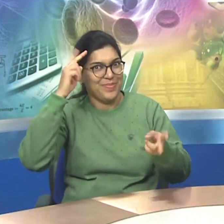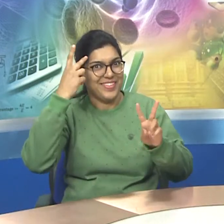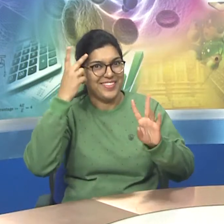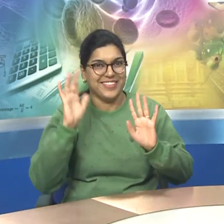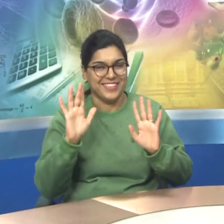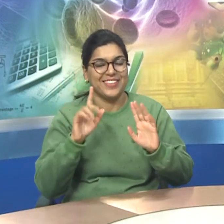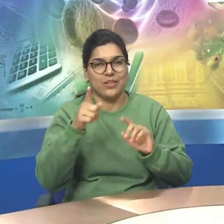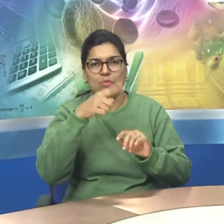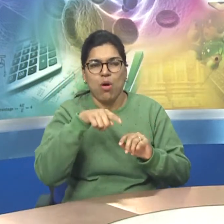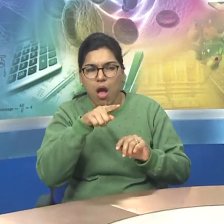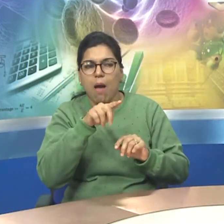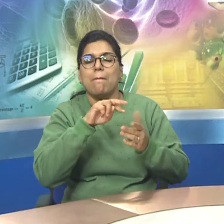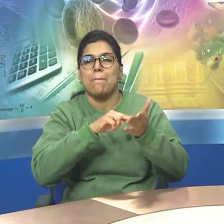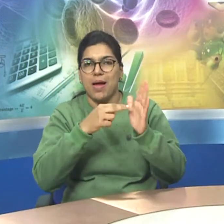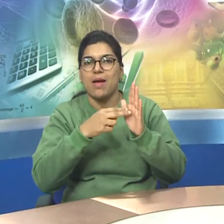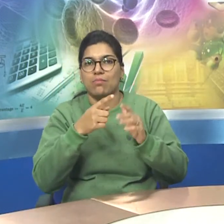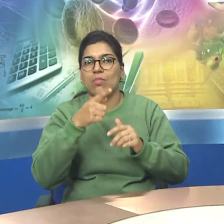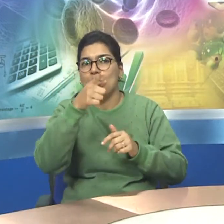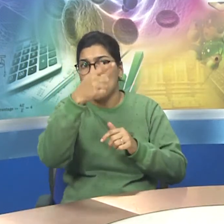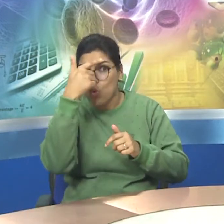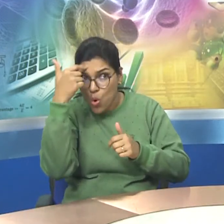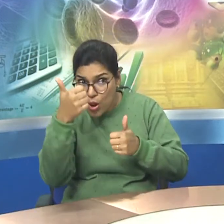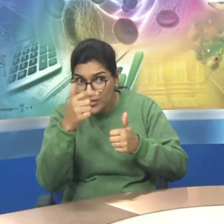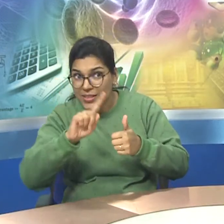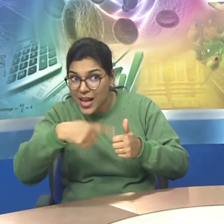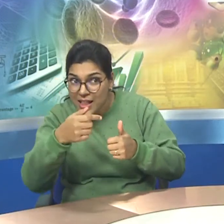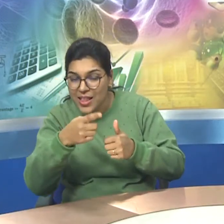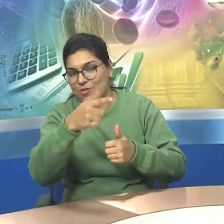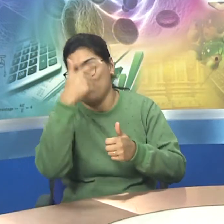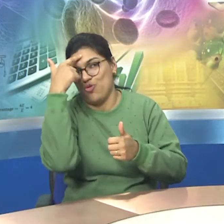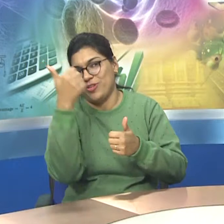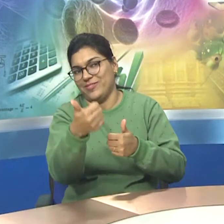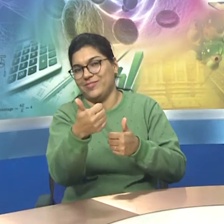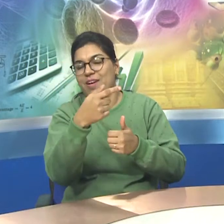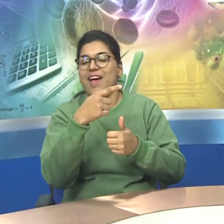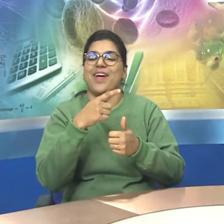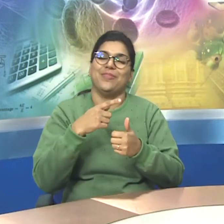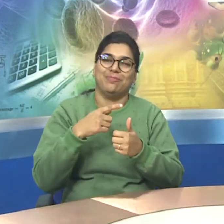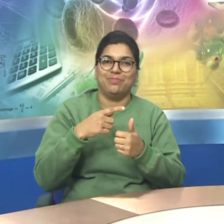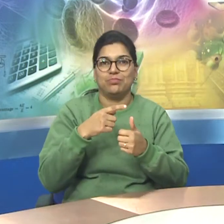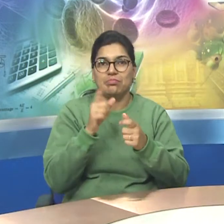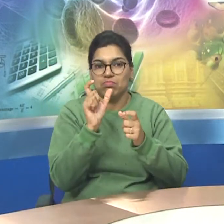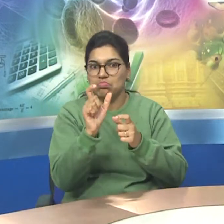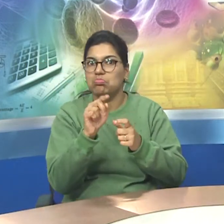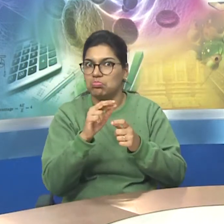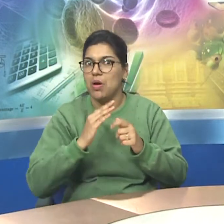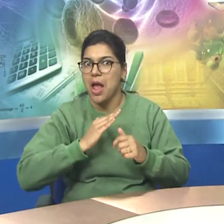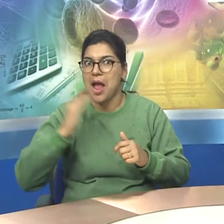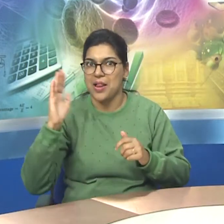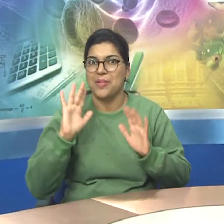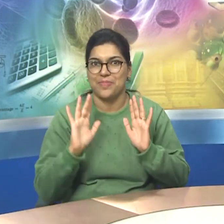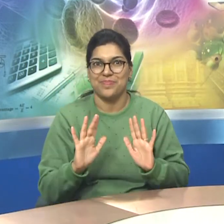It does not mean that you break your leg, but it means all the best or good luck.